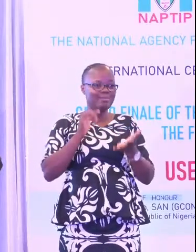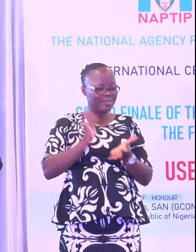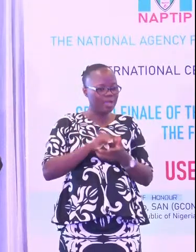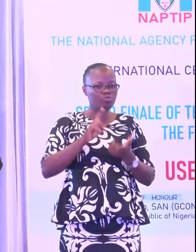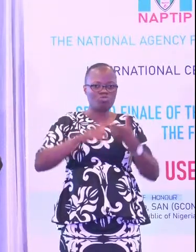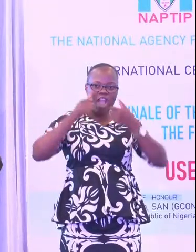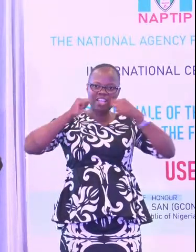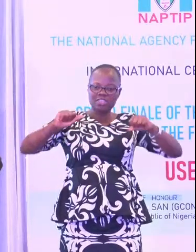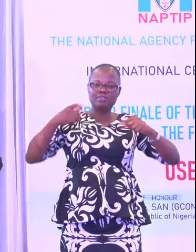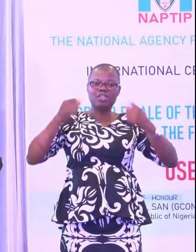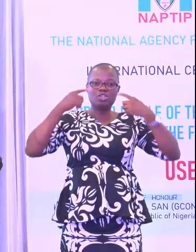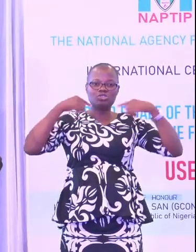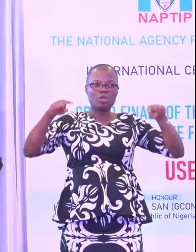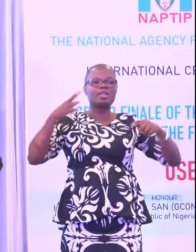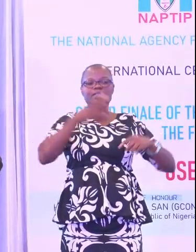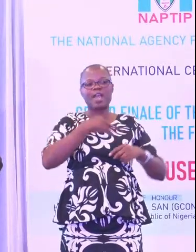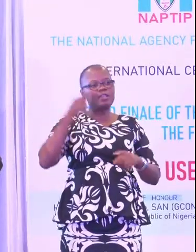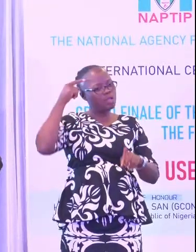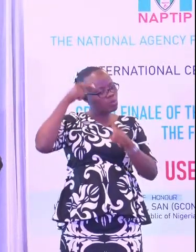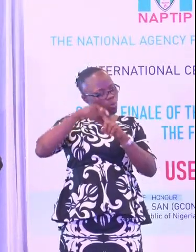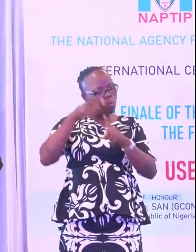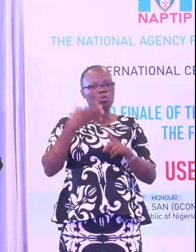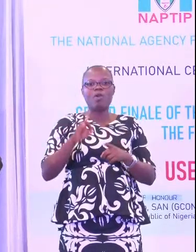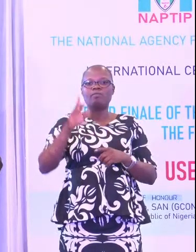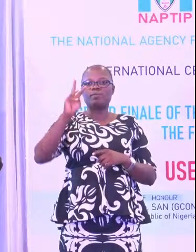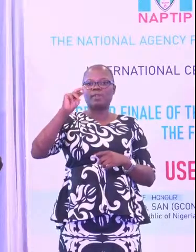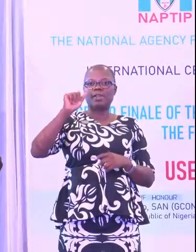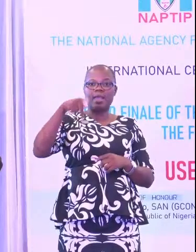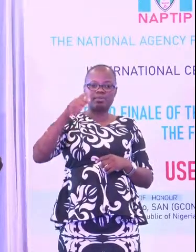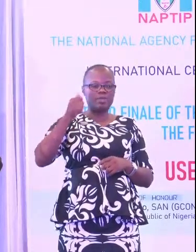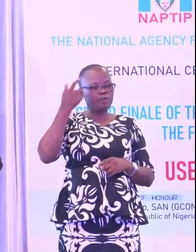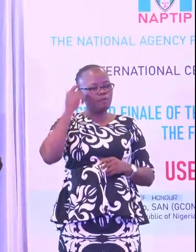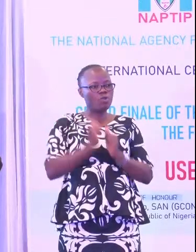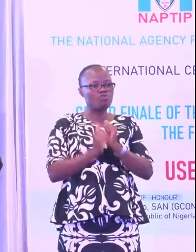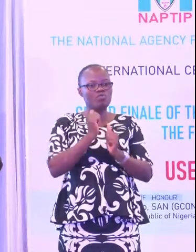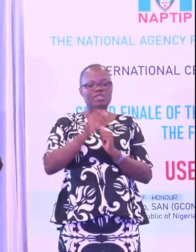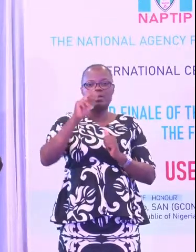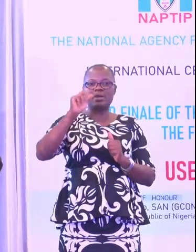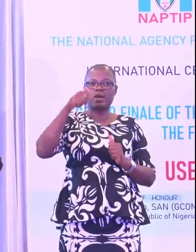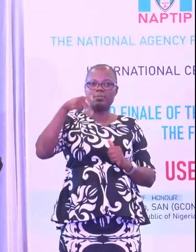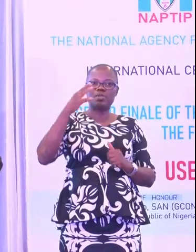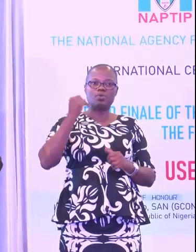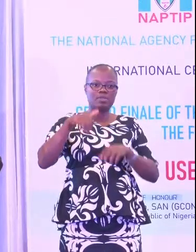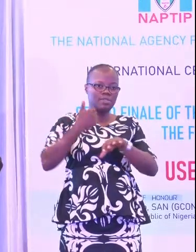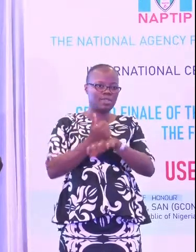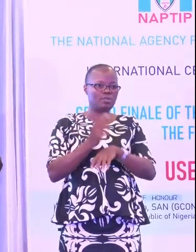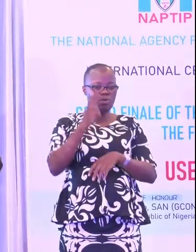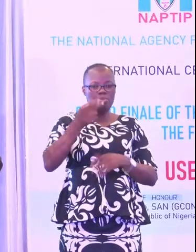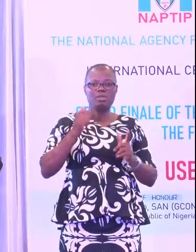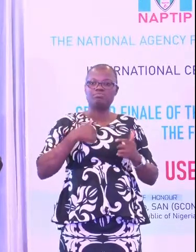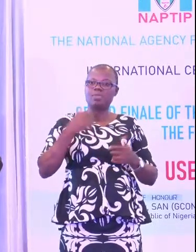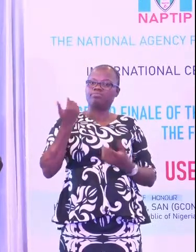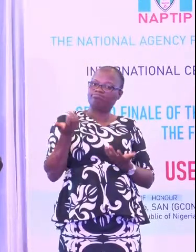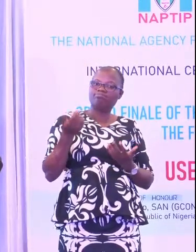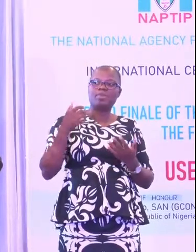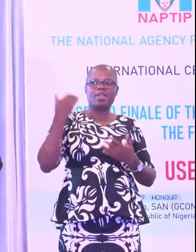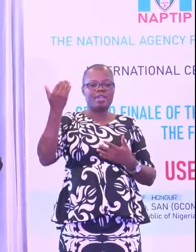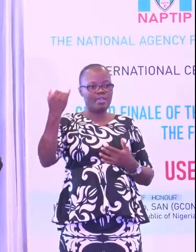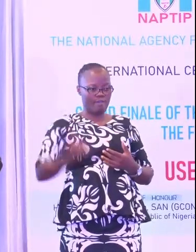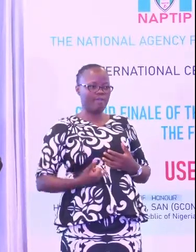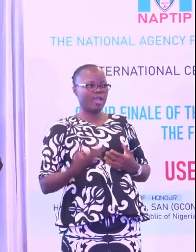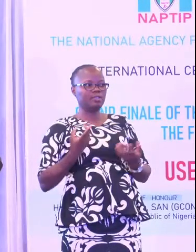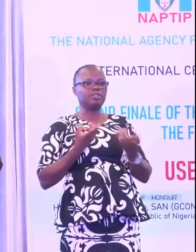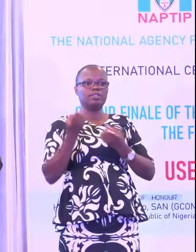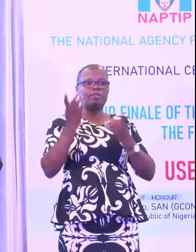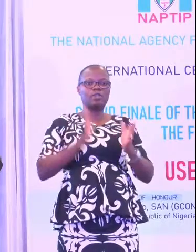success of the goals that NAPTIP, for which NAPTIP was set up. Let me therefore invite the Director